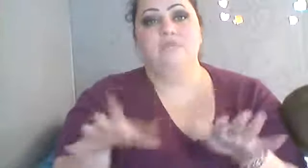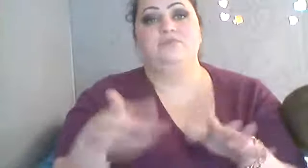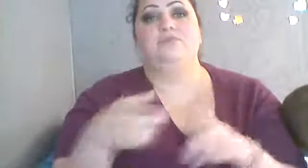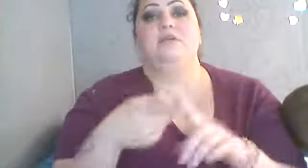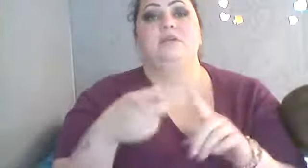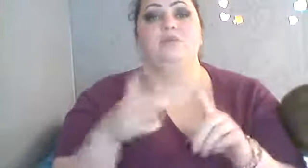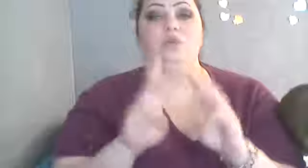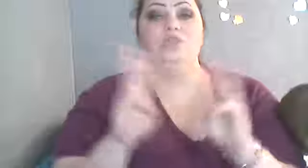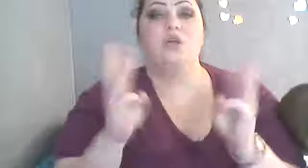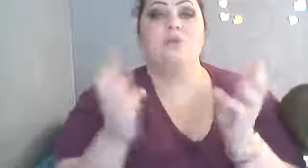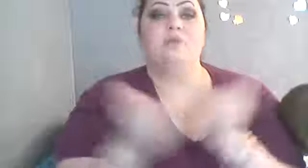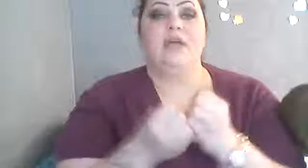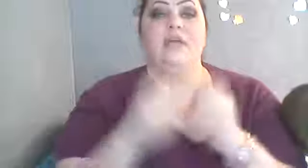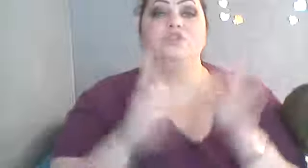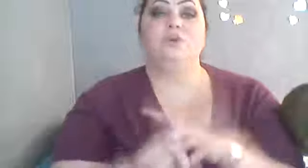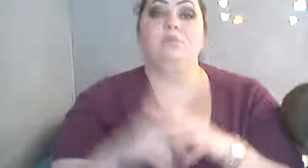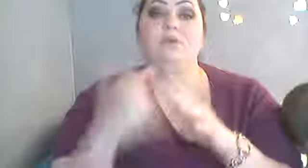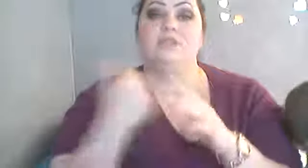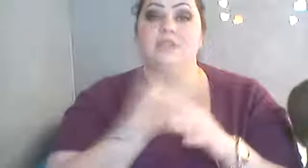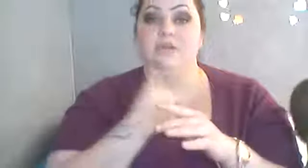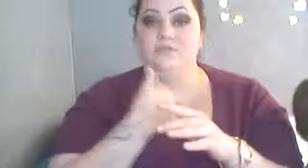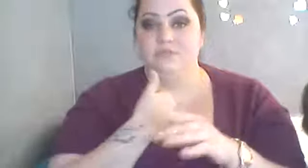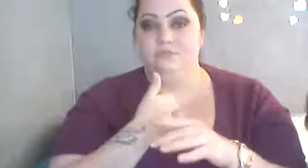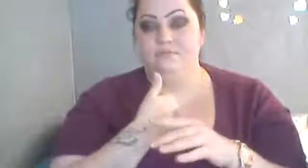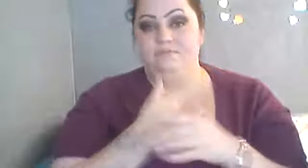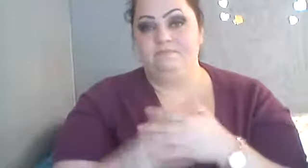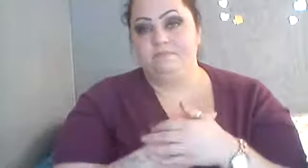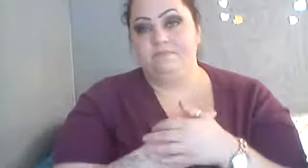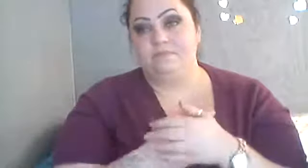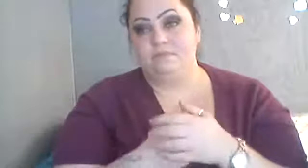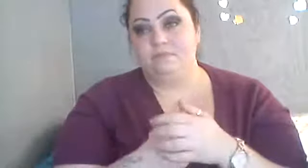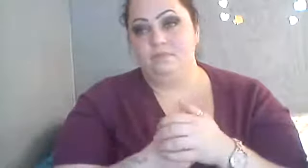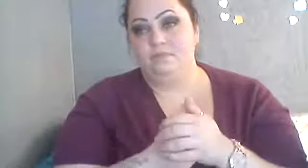from the workshop and show up ourselves.